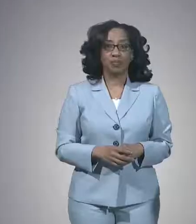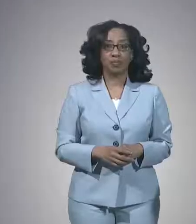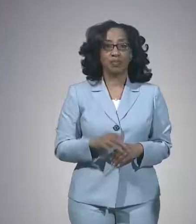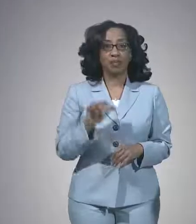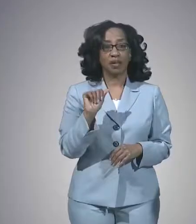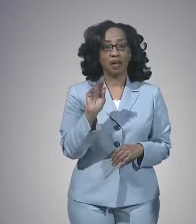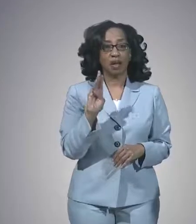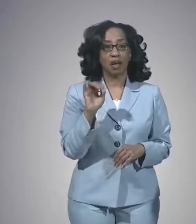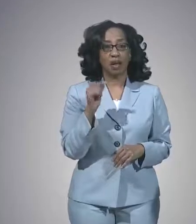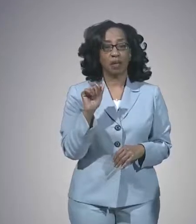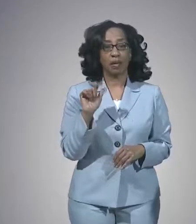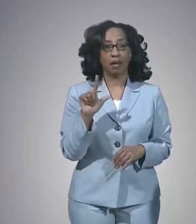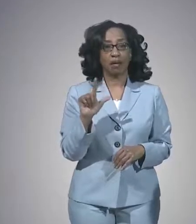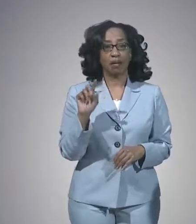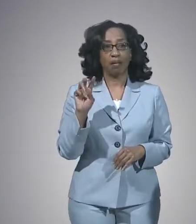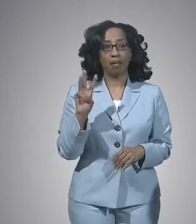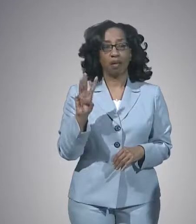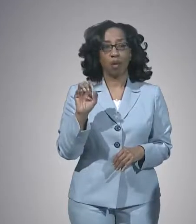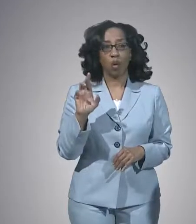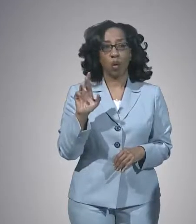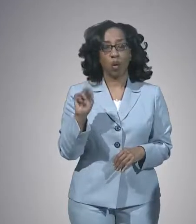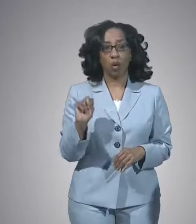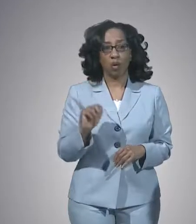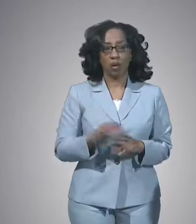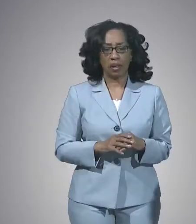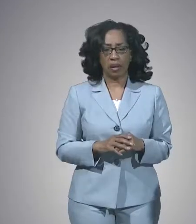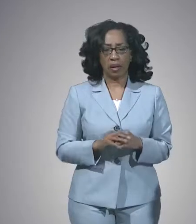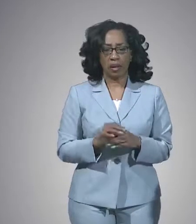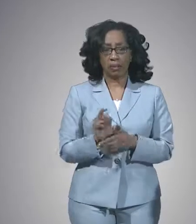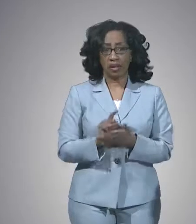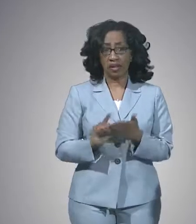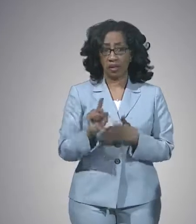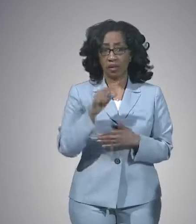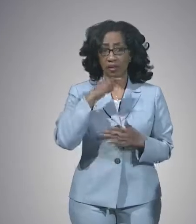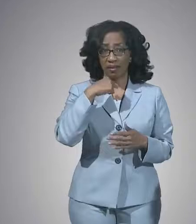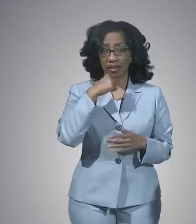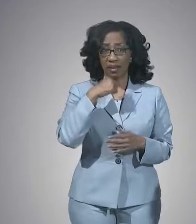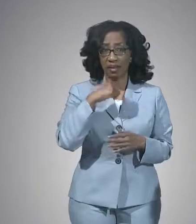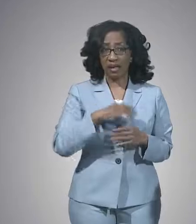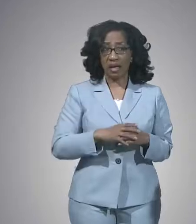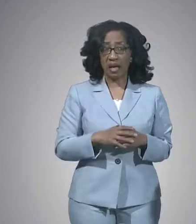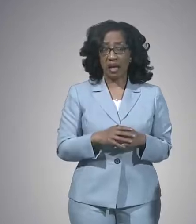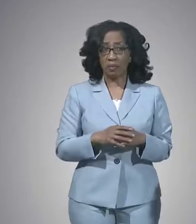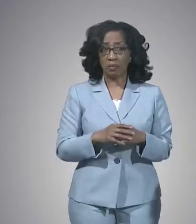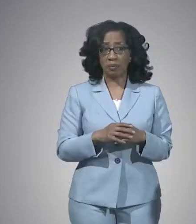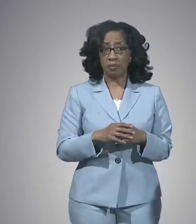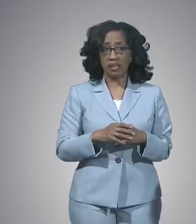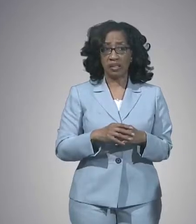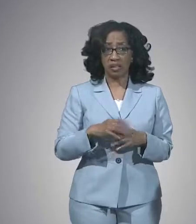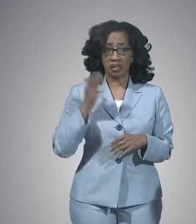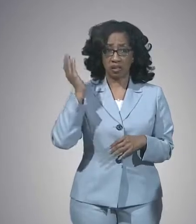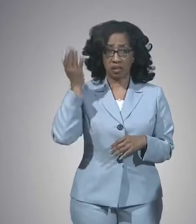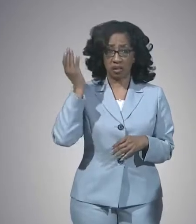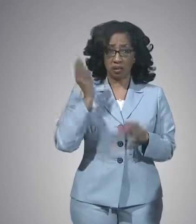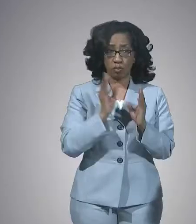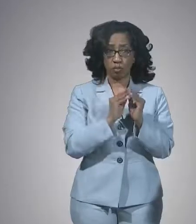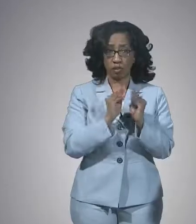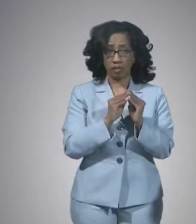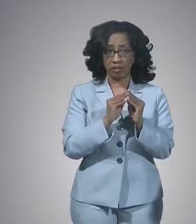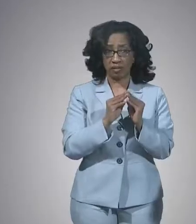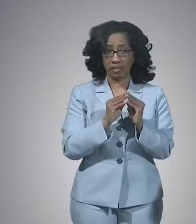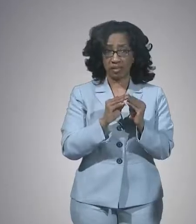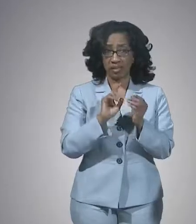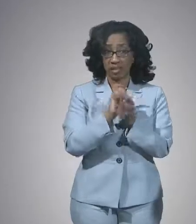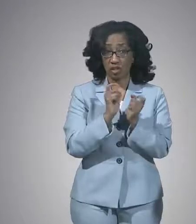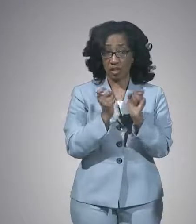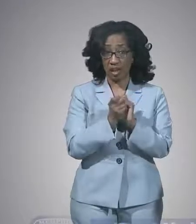Hi, I just wanted to see if with the holiday next week, if that changes the briefing schedule. It does change